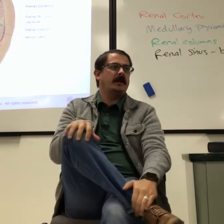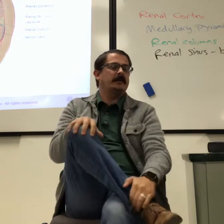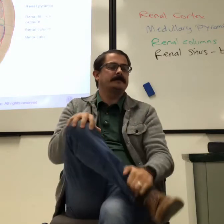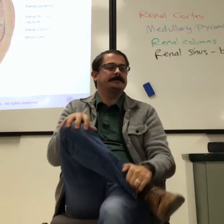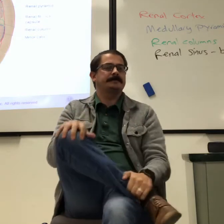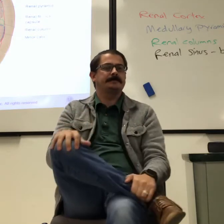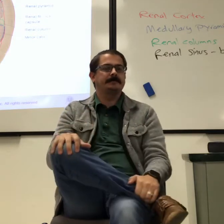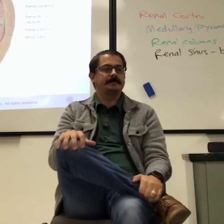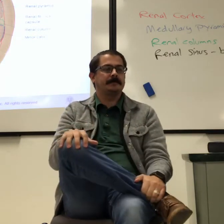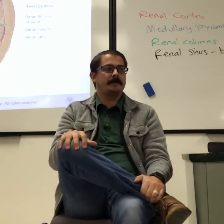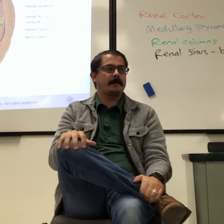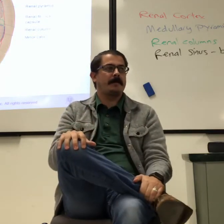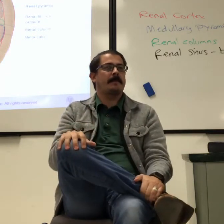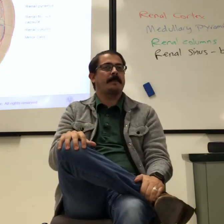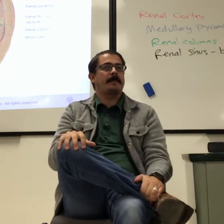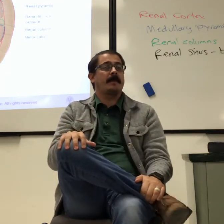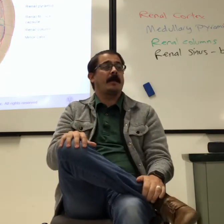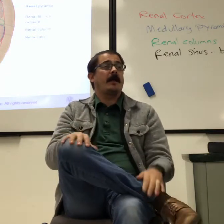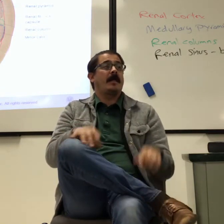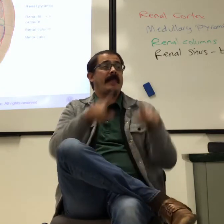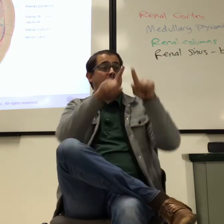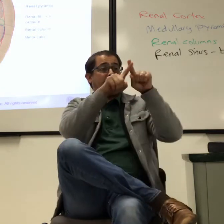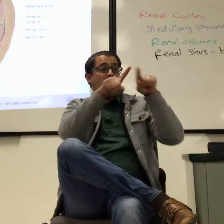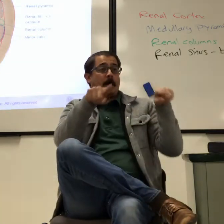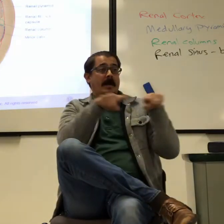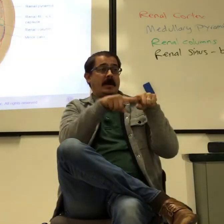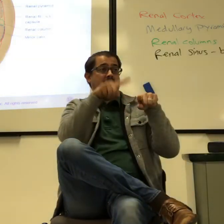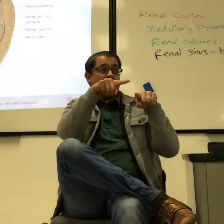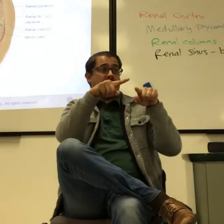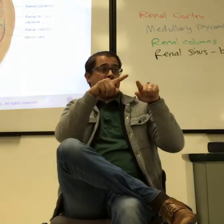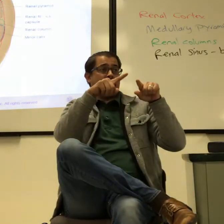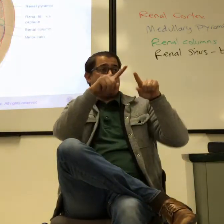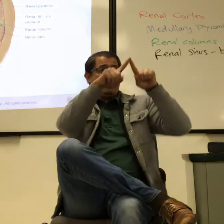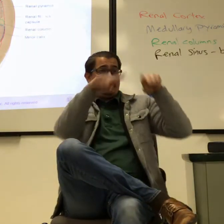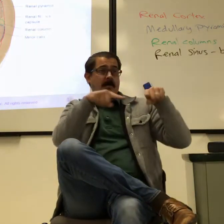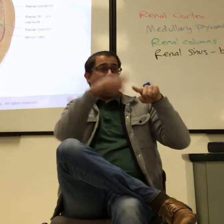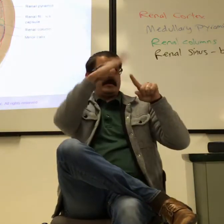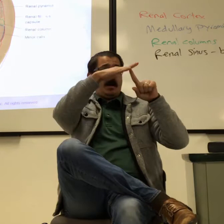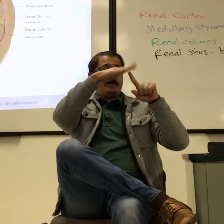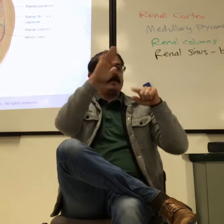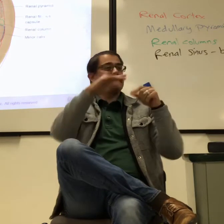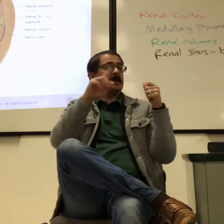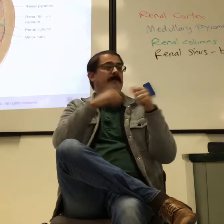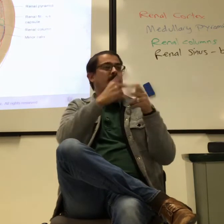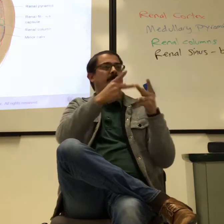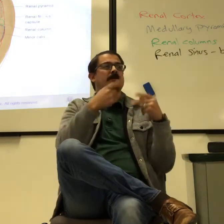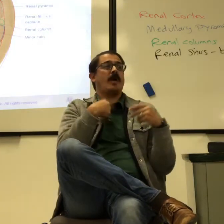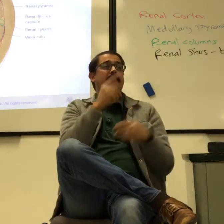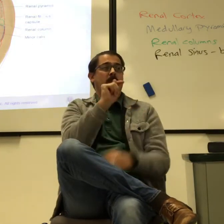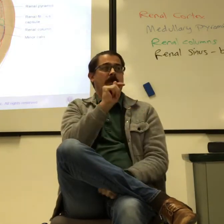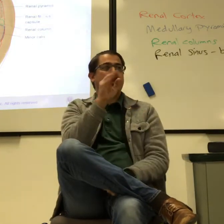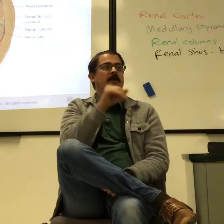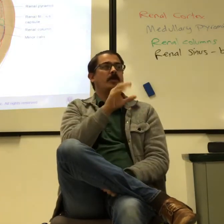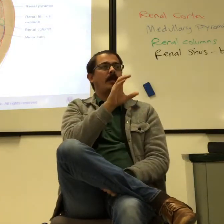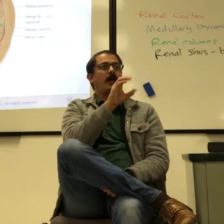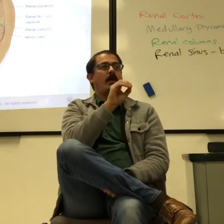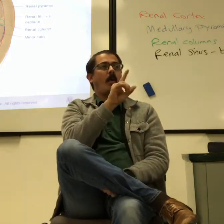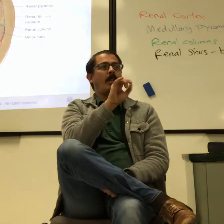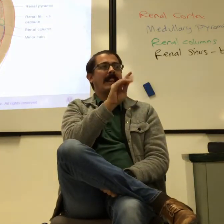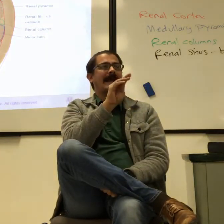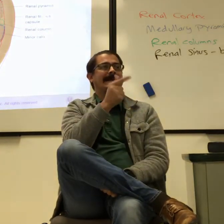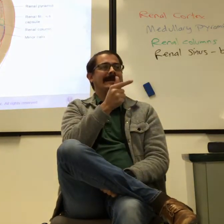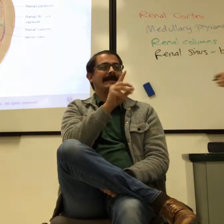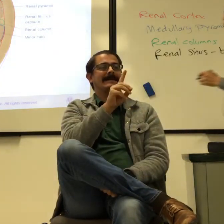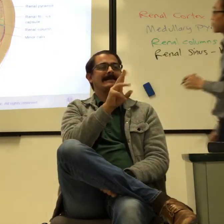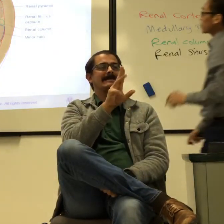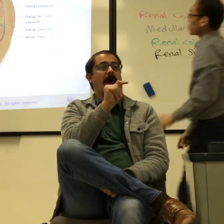know, the pyramid, at the tip of a pyramid, that's like the first place you have urine. That's where the collecting ducts terminate.